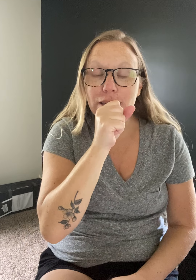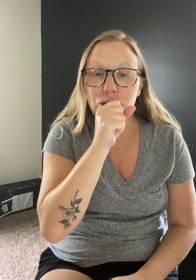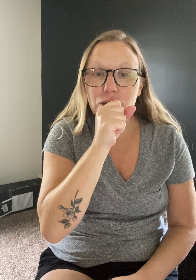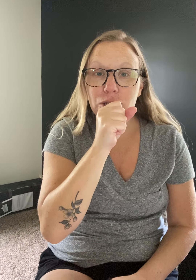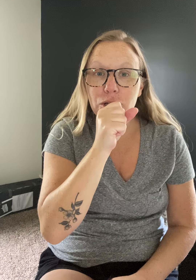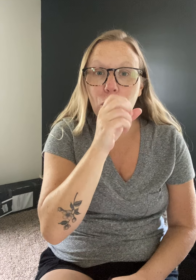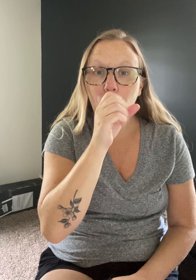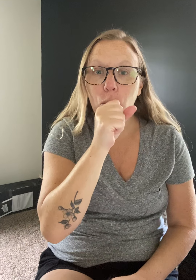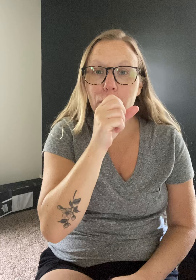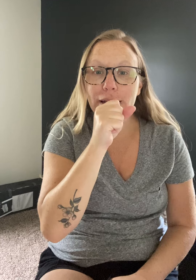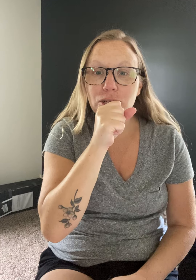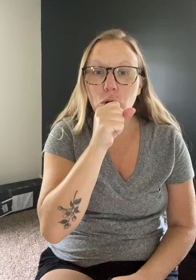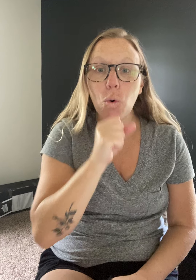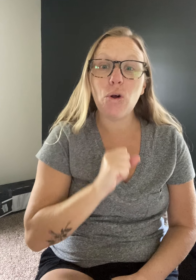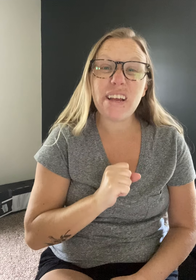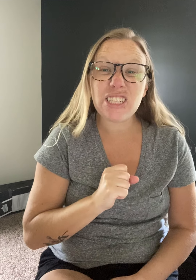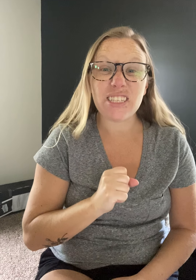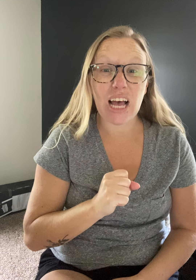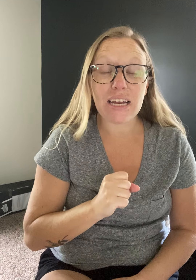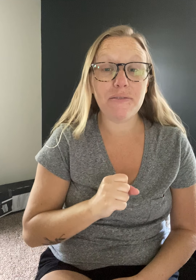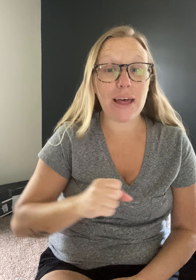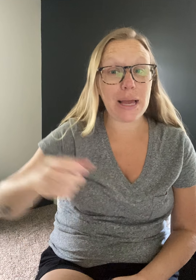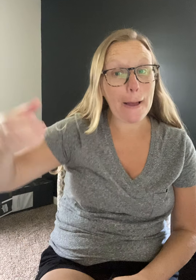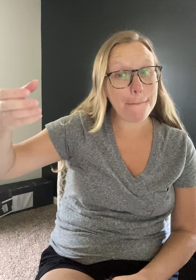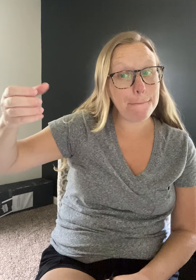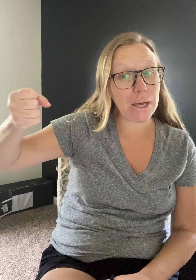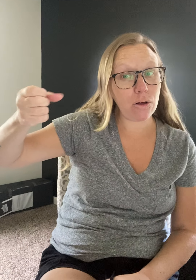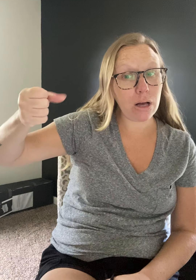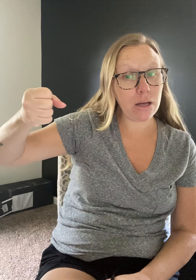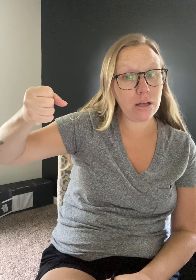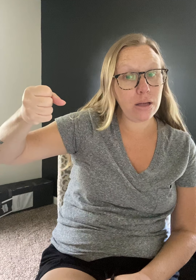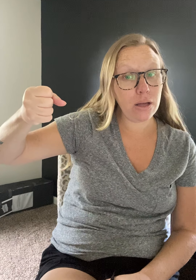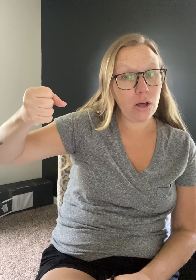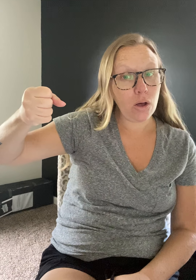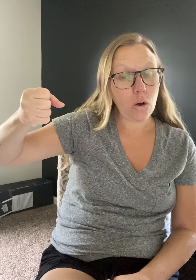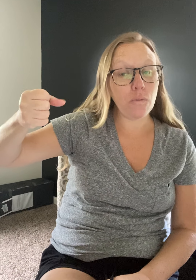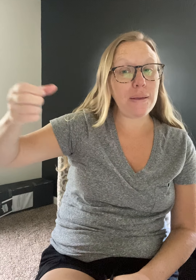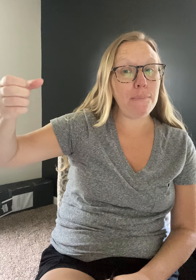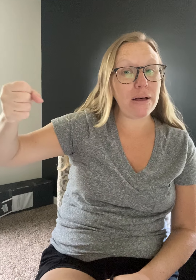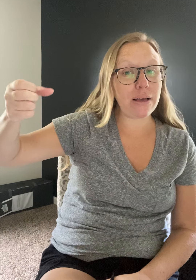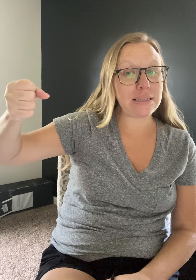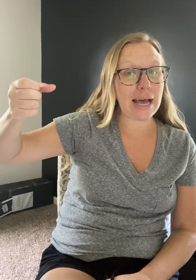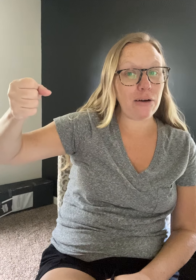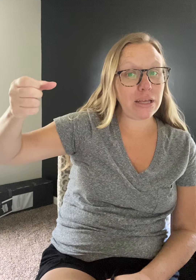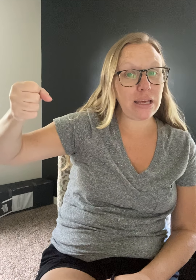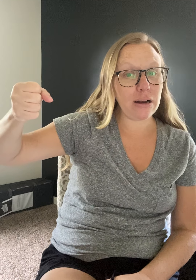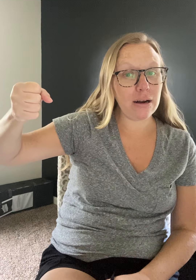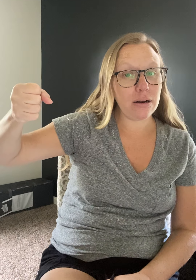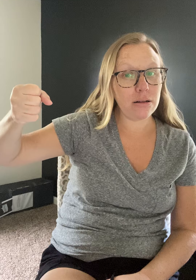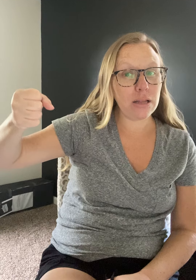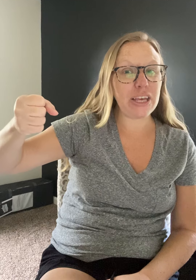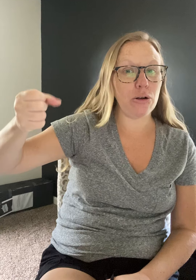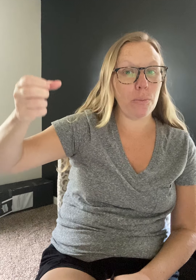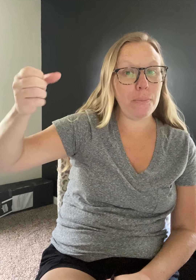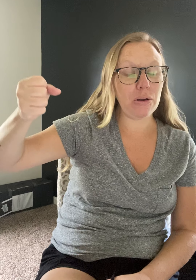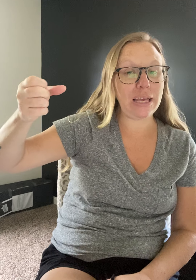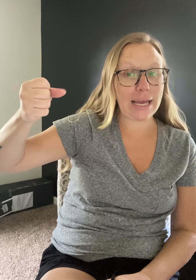orange. Orange. Orange is kind of like milk, only milk is out here, like you're milking a